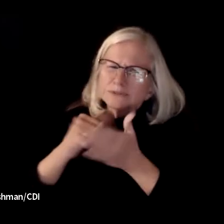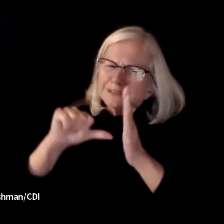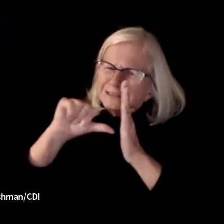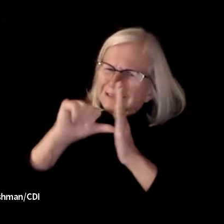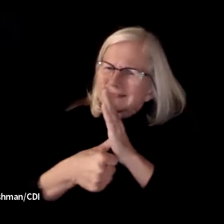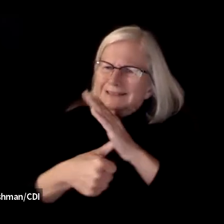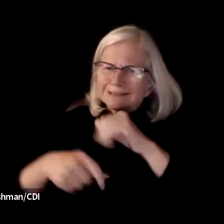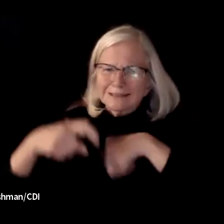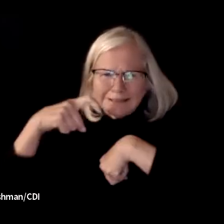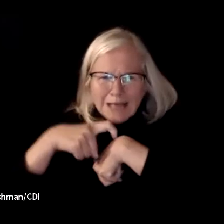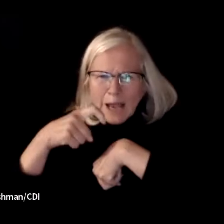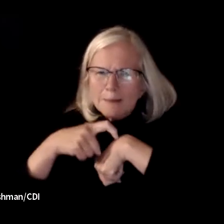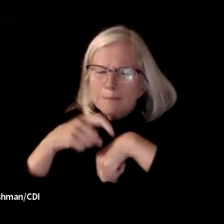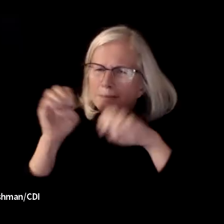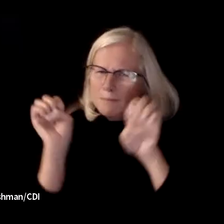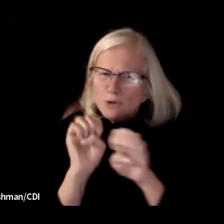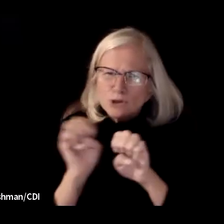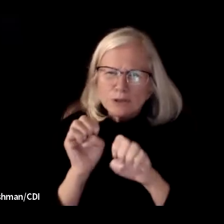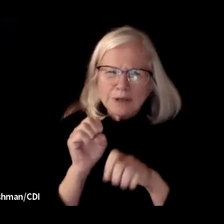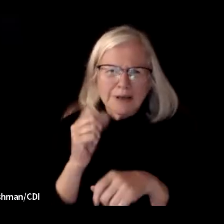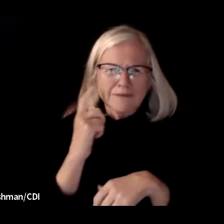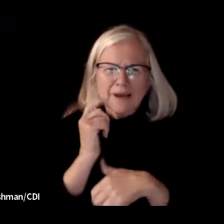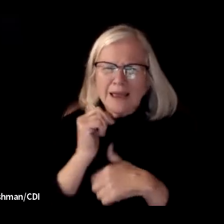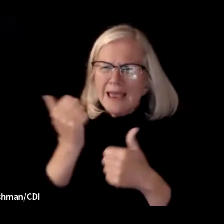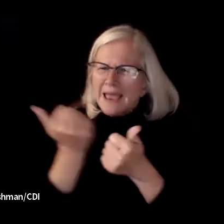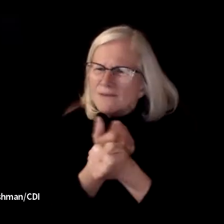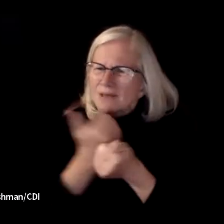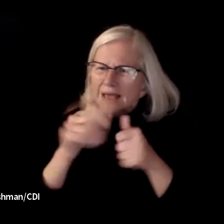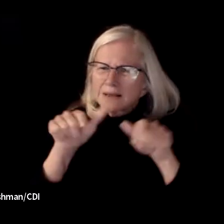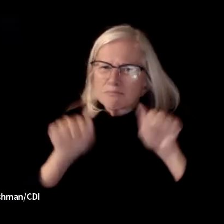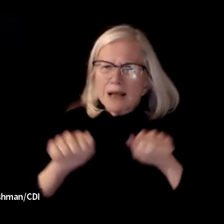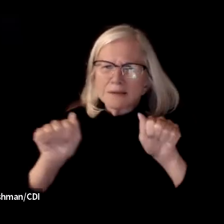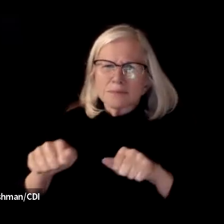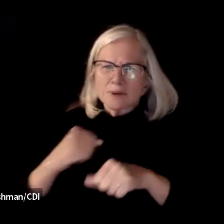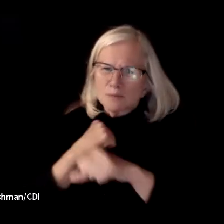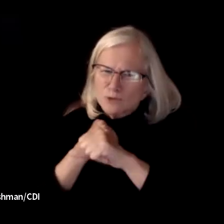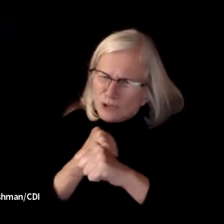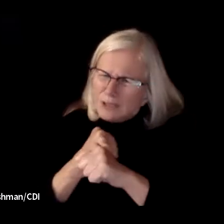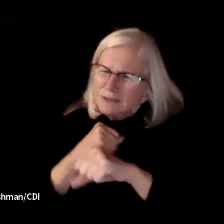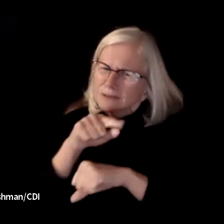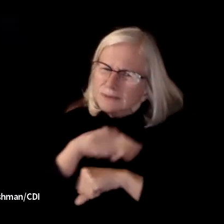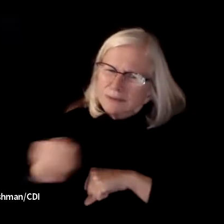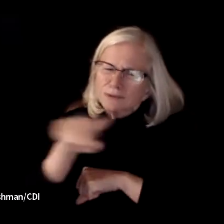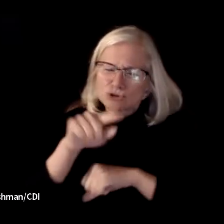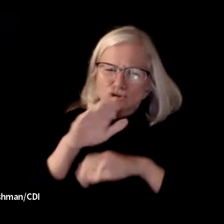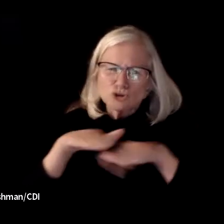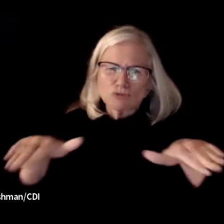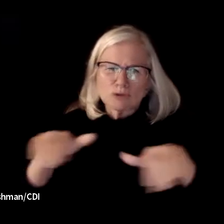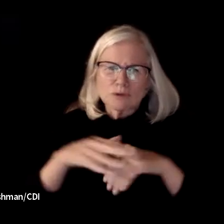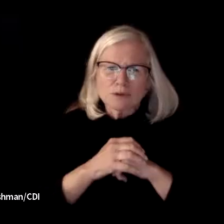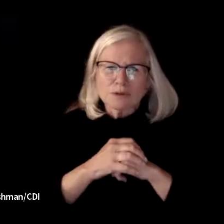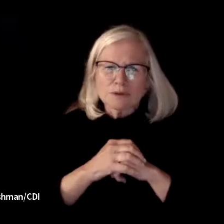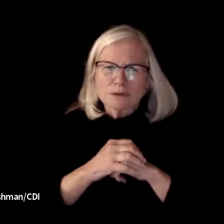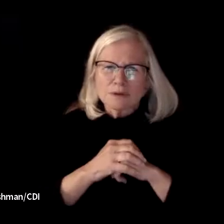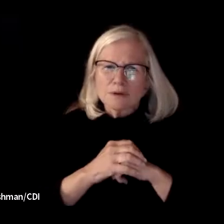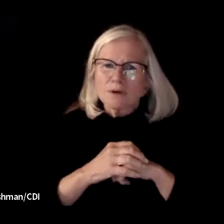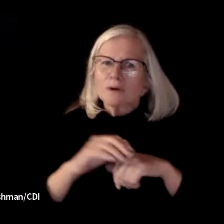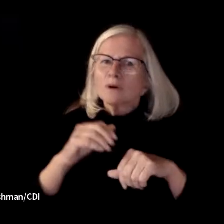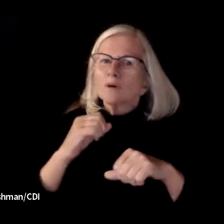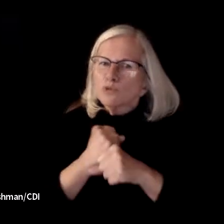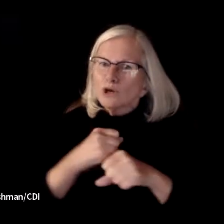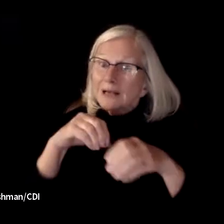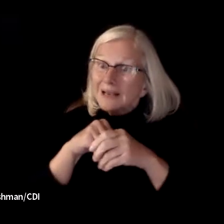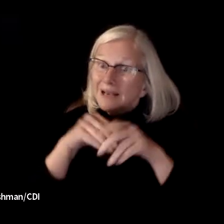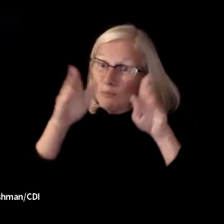everything we can right now, certainly to protect the kids and to protect in-person learning, but